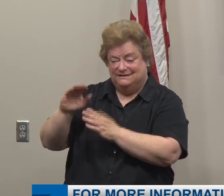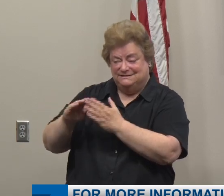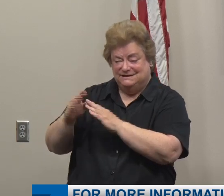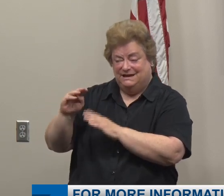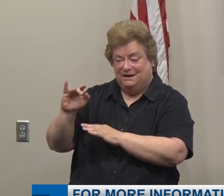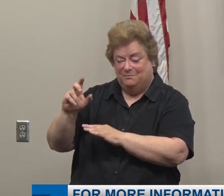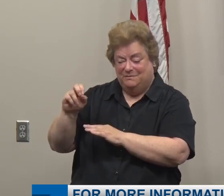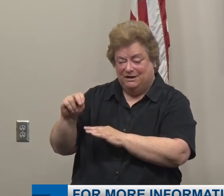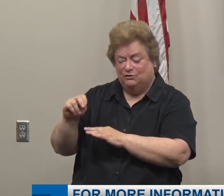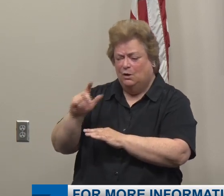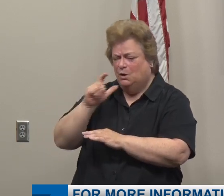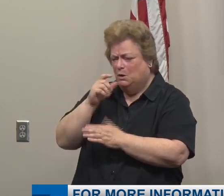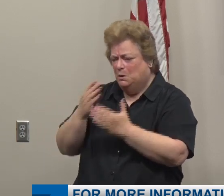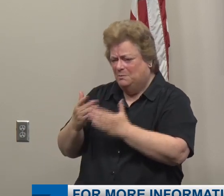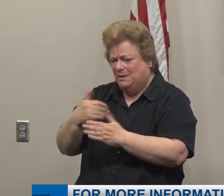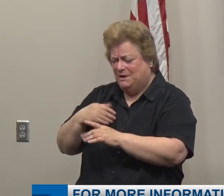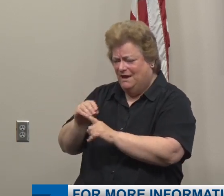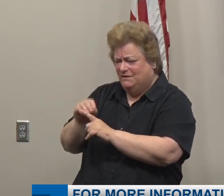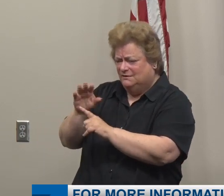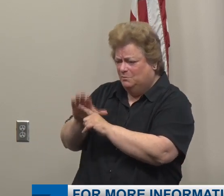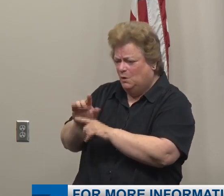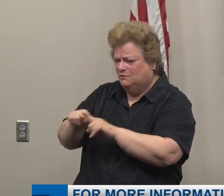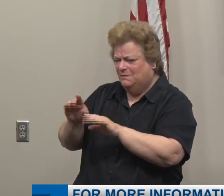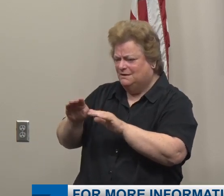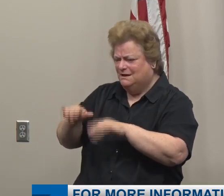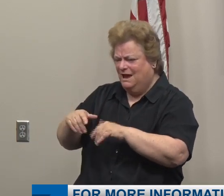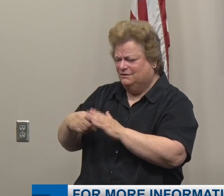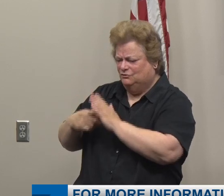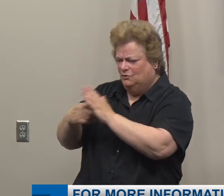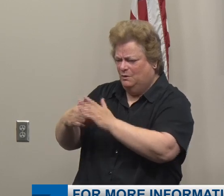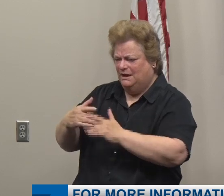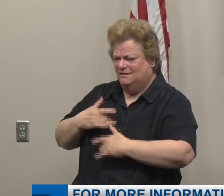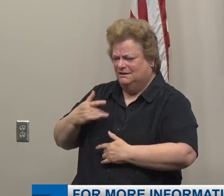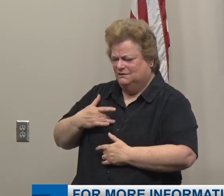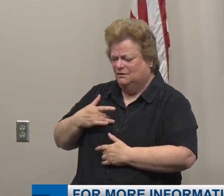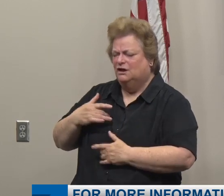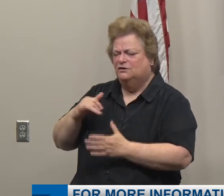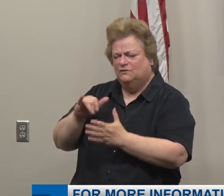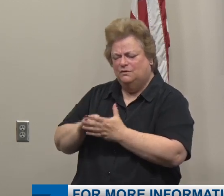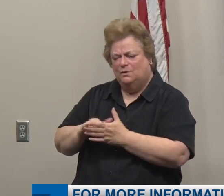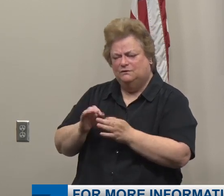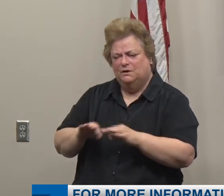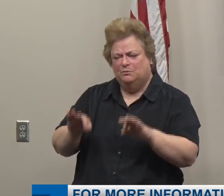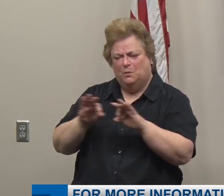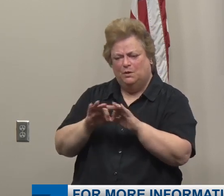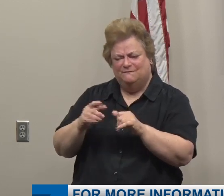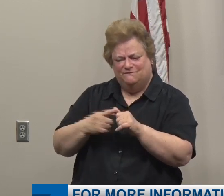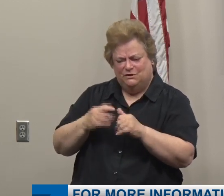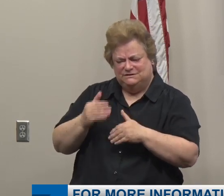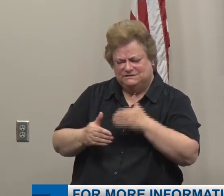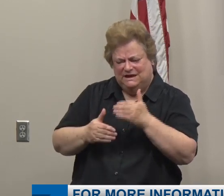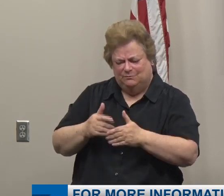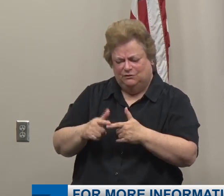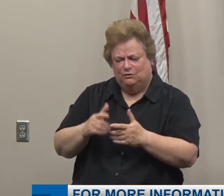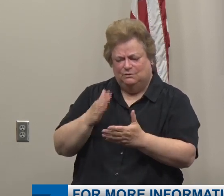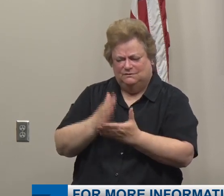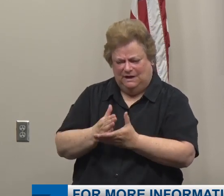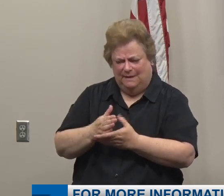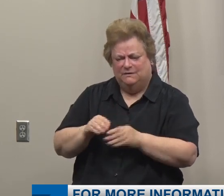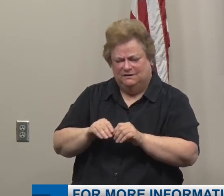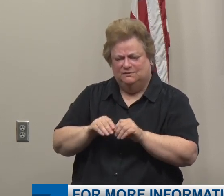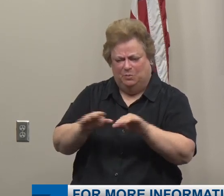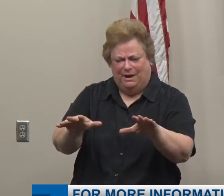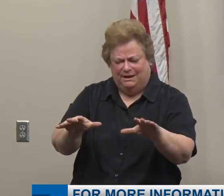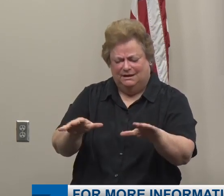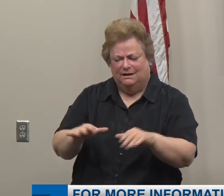to Cova 19 but who don't yet display the symptoms these were important first steps to preventing the spread of the virus among some of the most